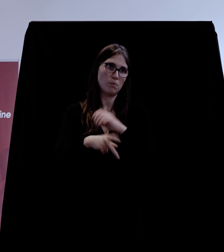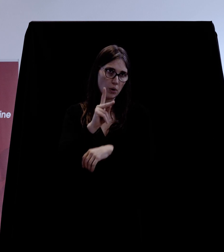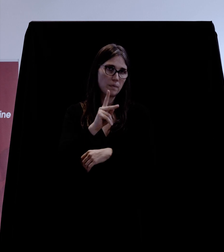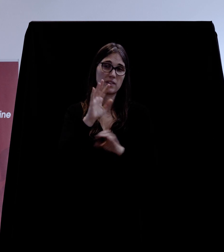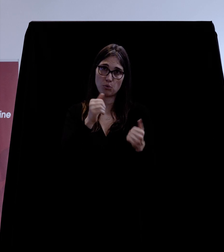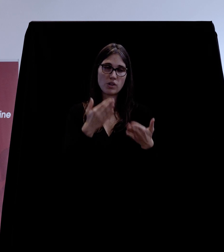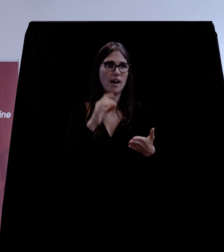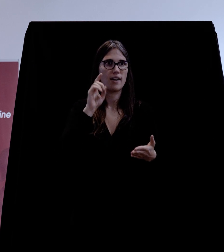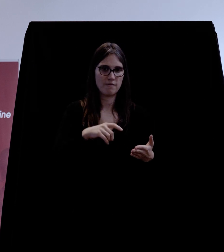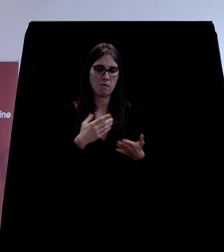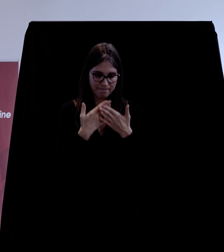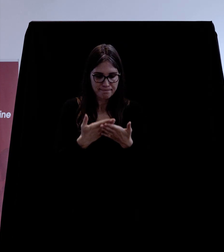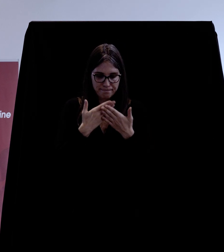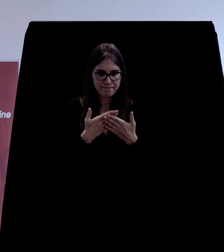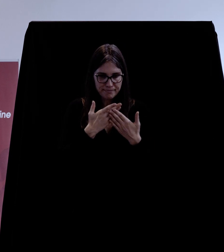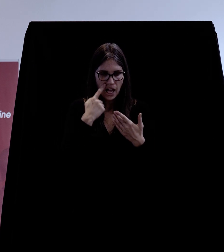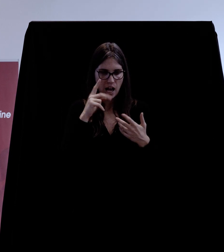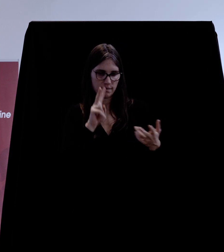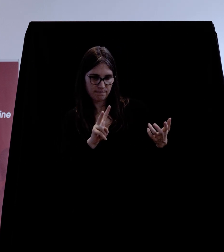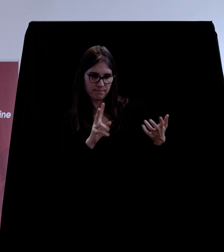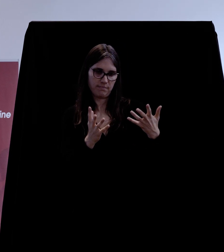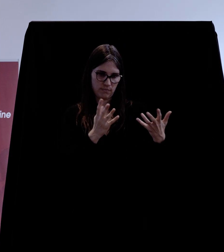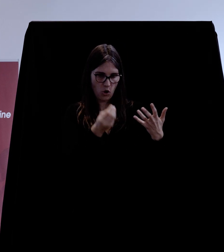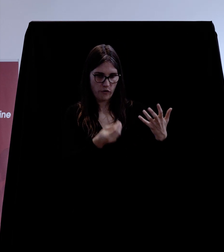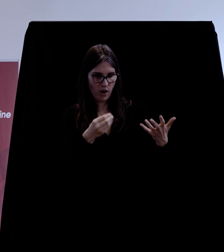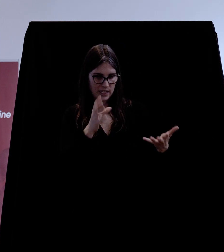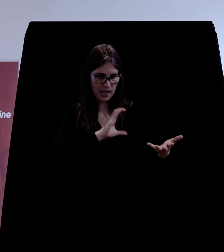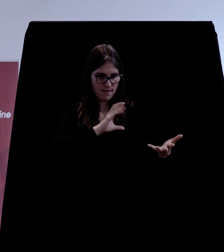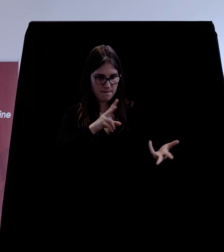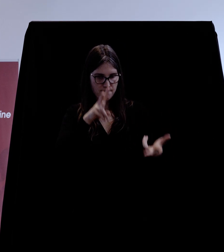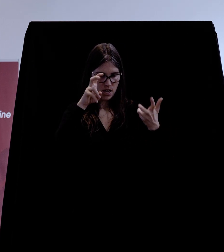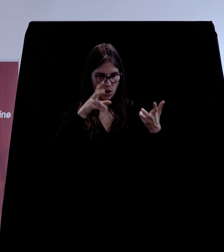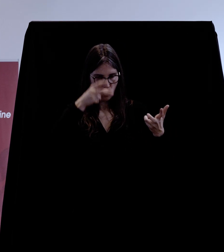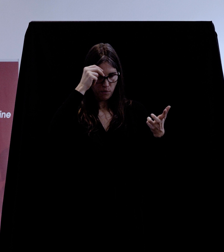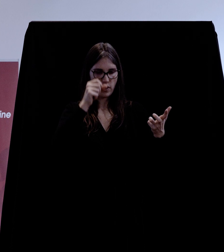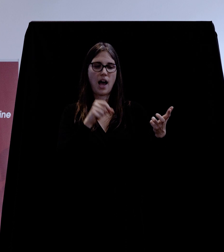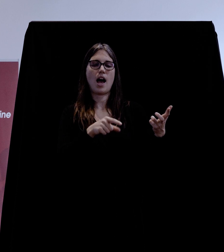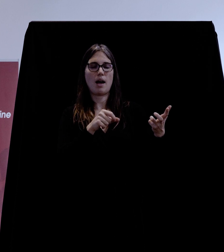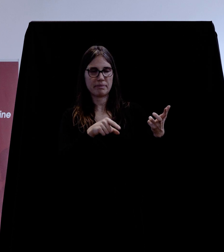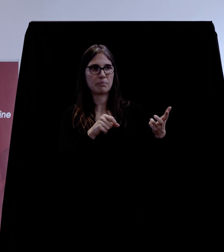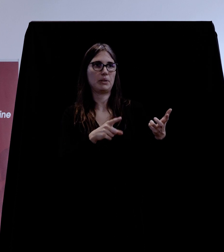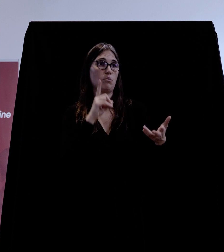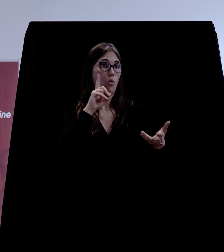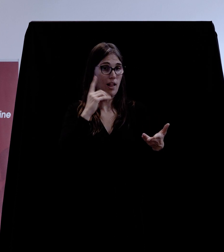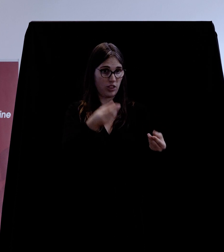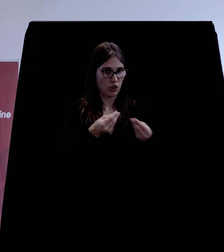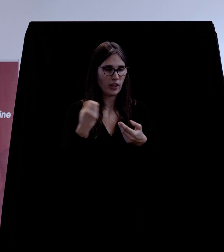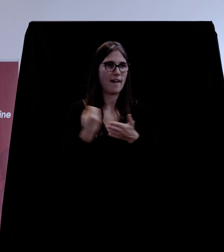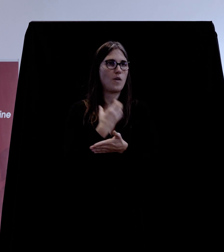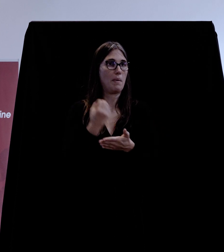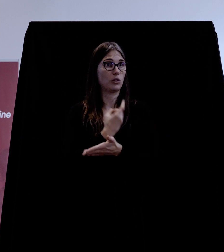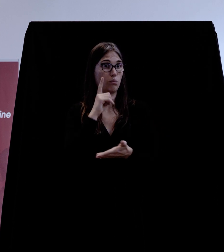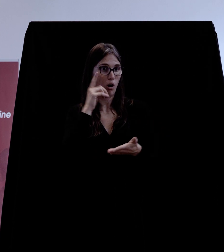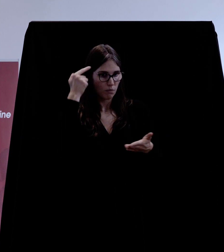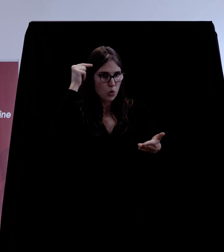Also, with our kids having some of our kids have limited communication, the same behavior or sign